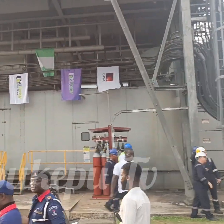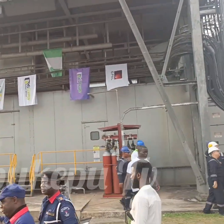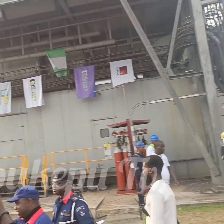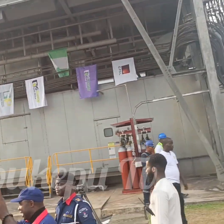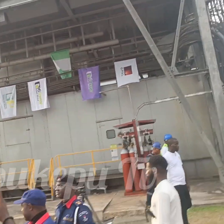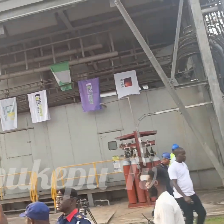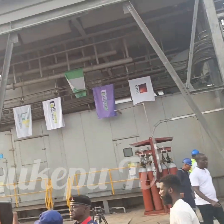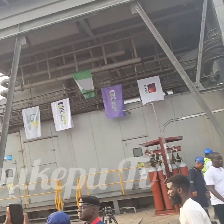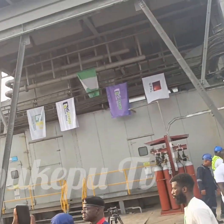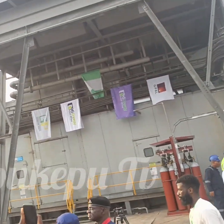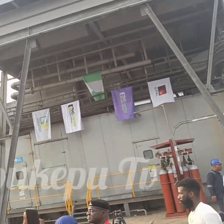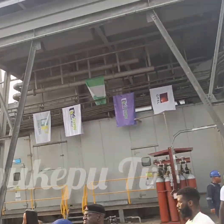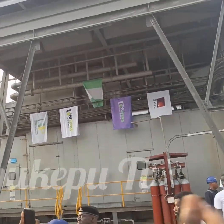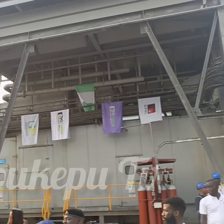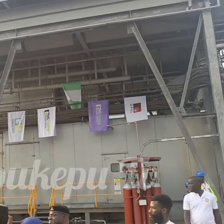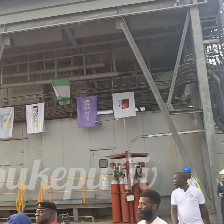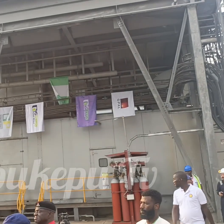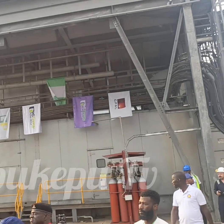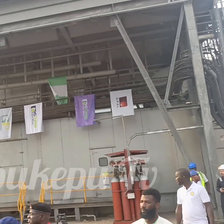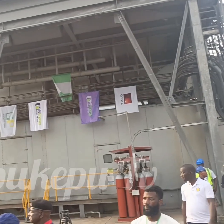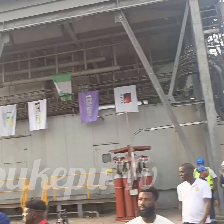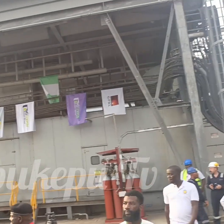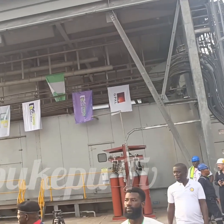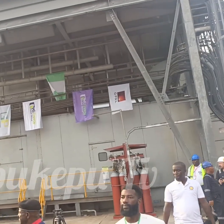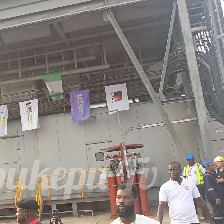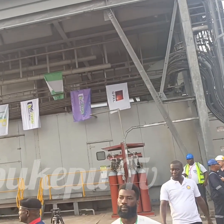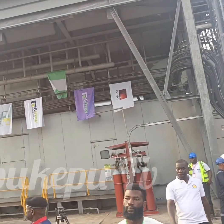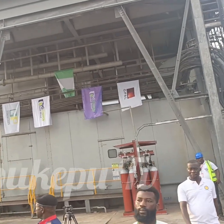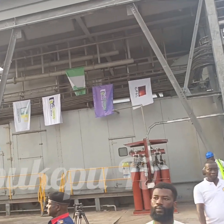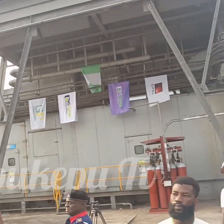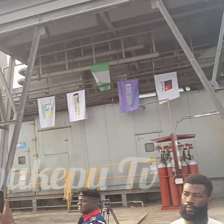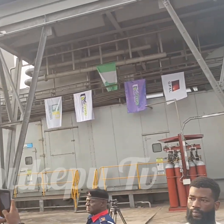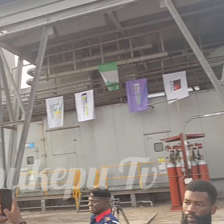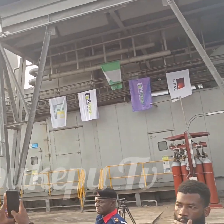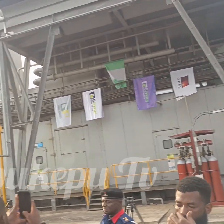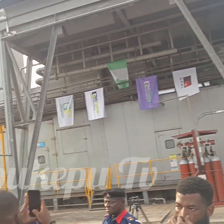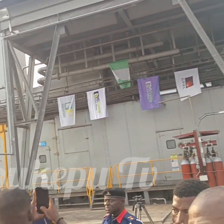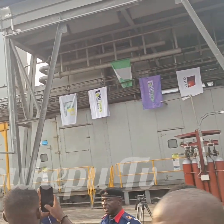to on the gas turbine.